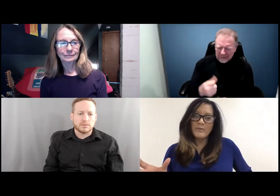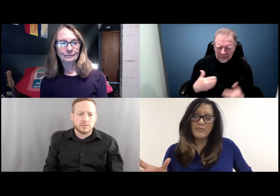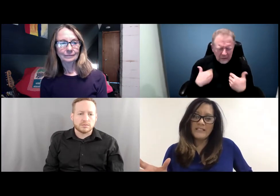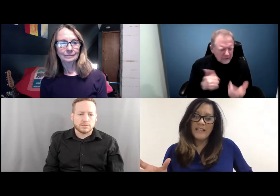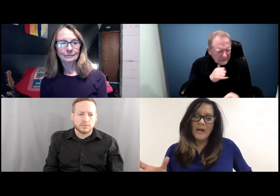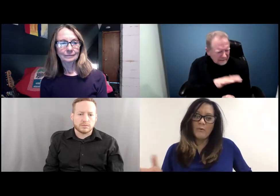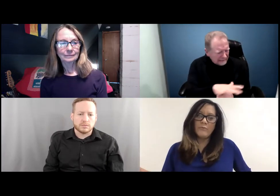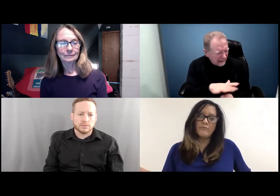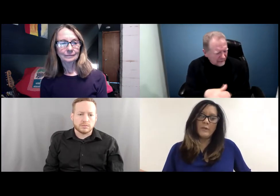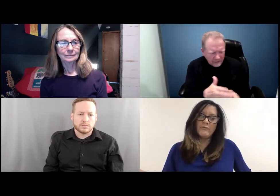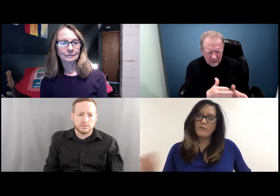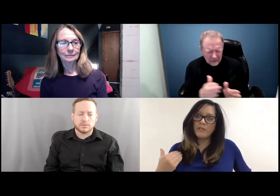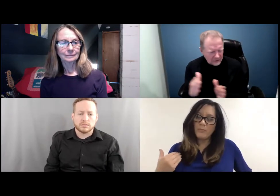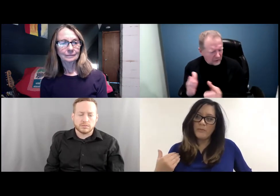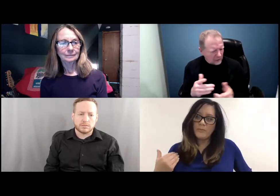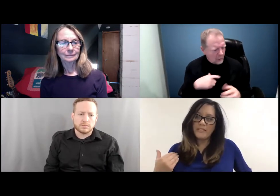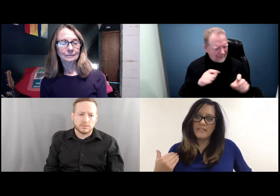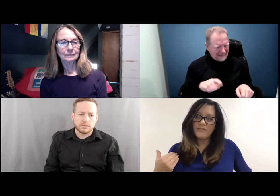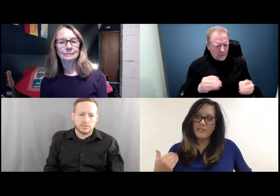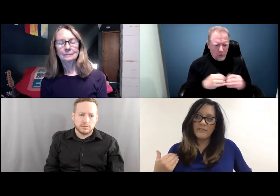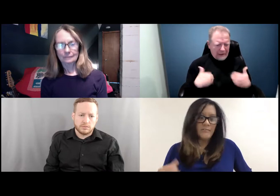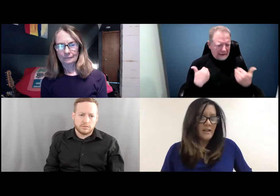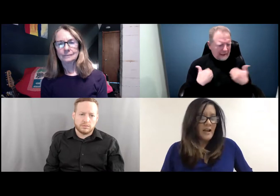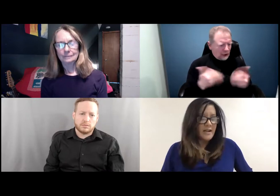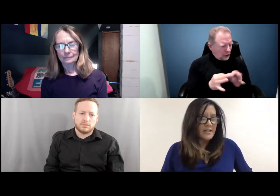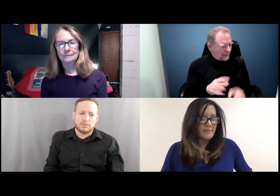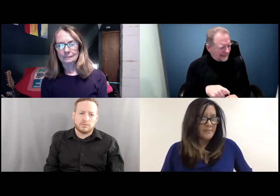doing to address that? How are we recruiting more people into the field?